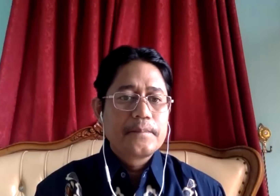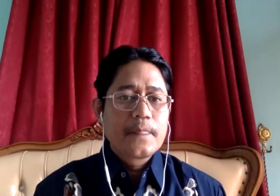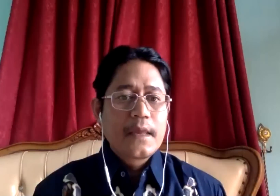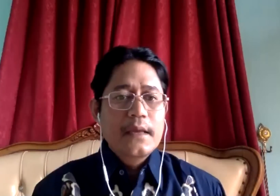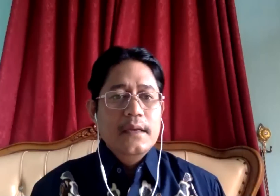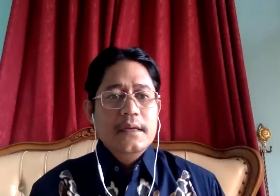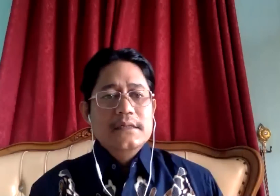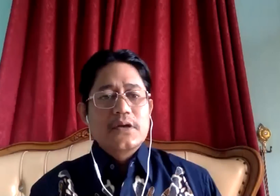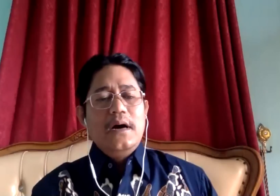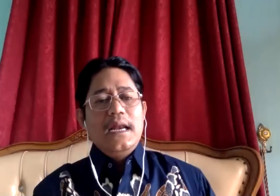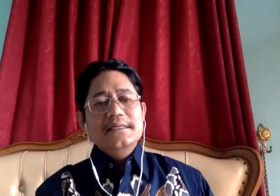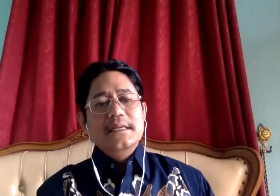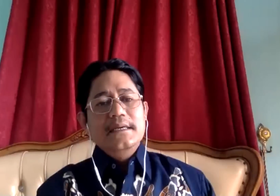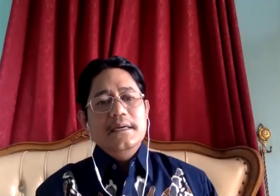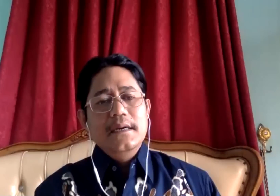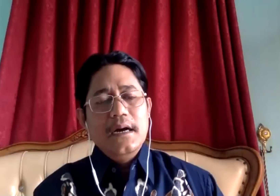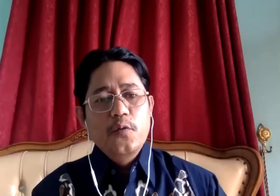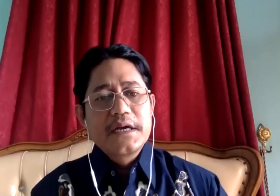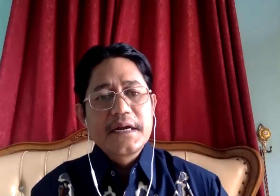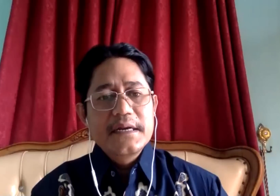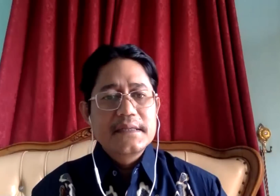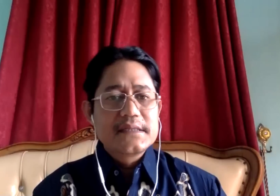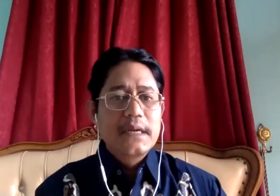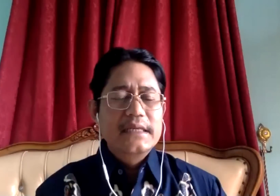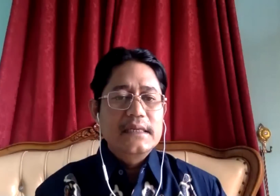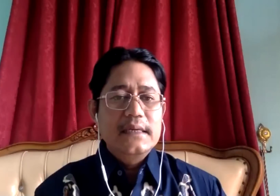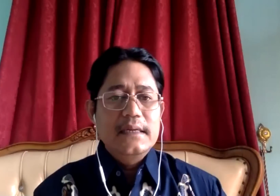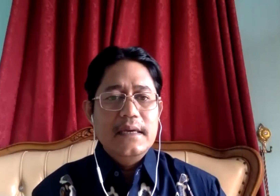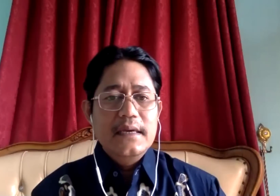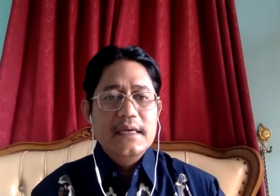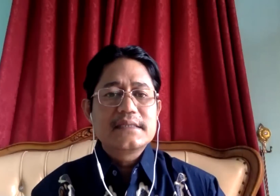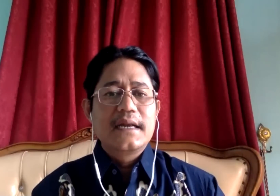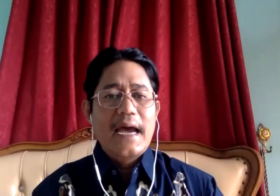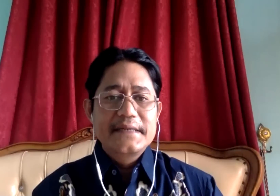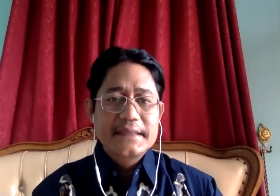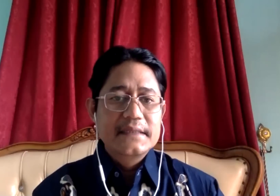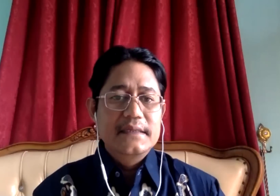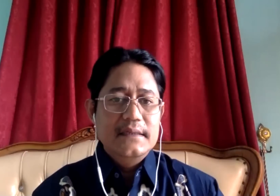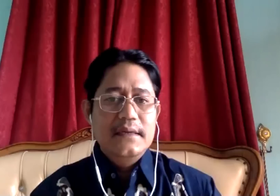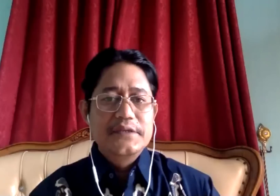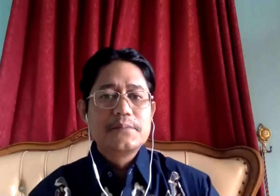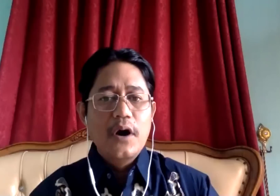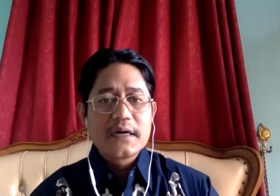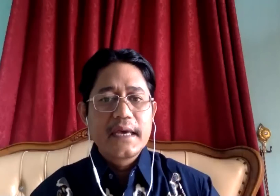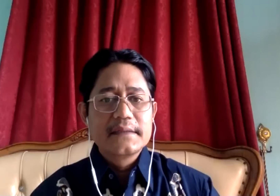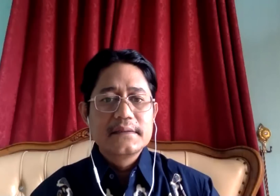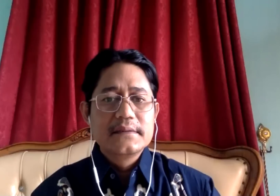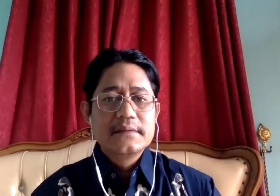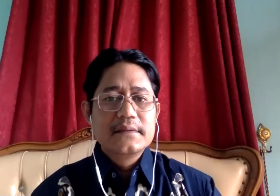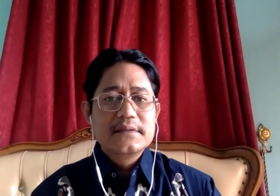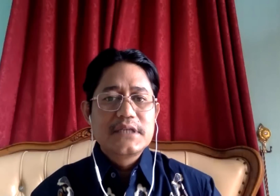program. So lastly, we agree that disability is an identity. It's more